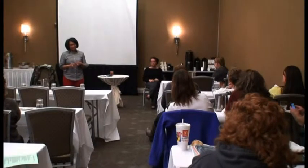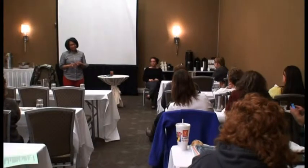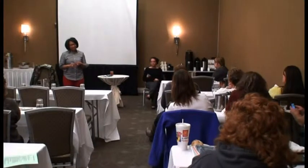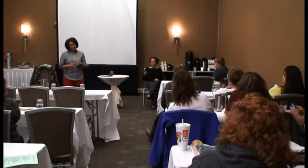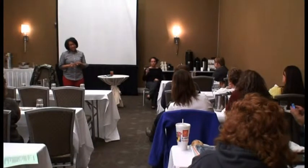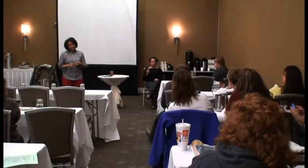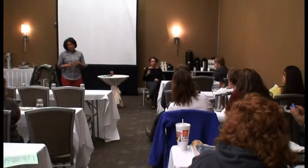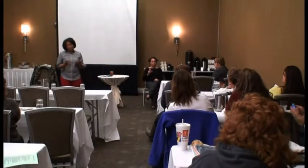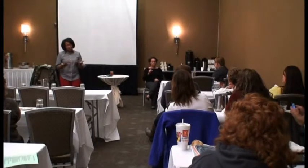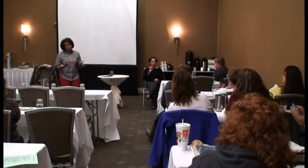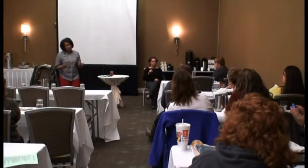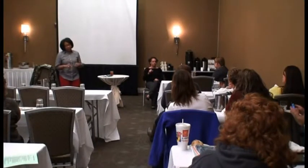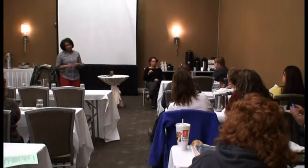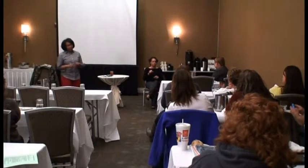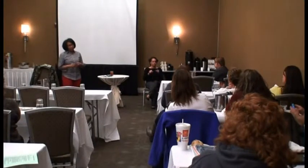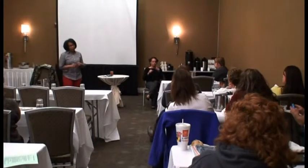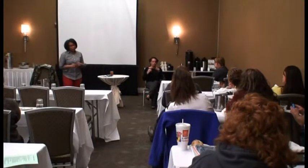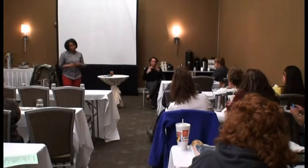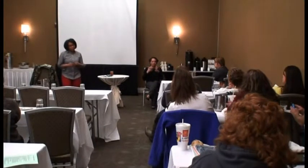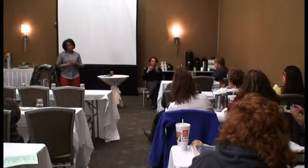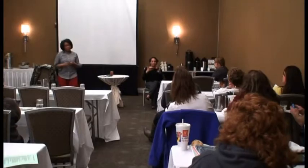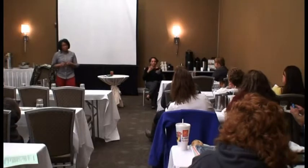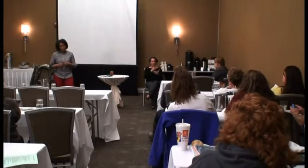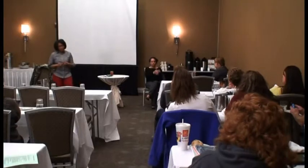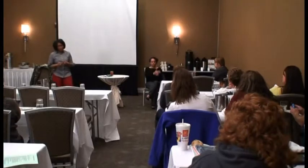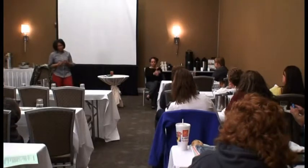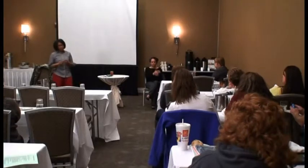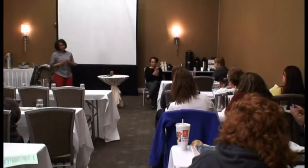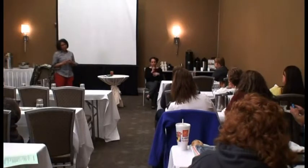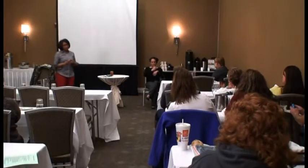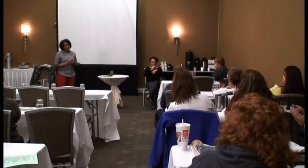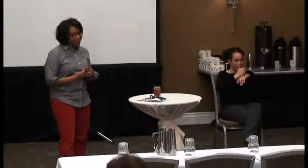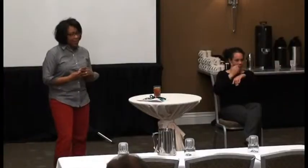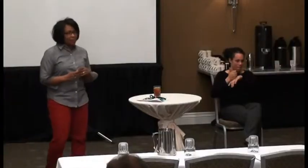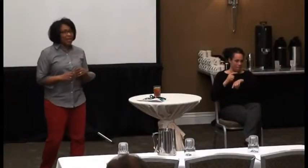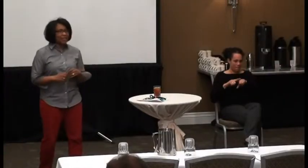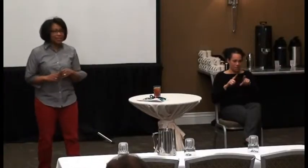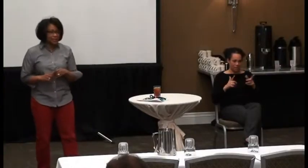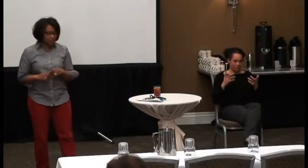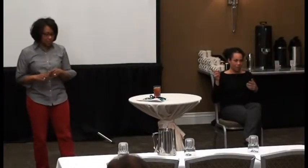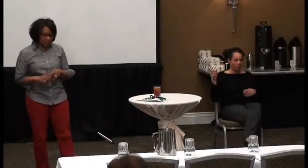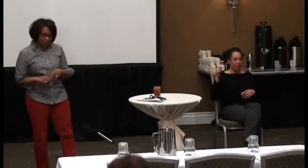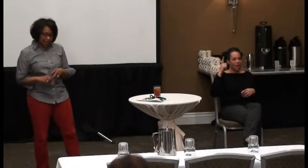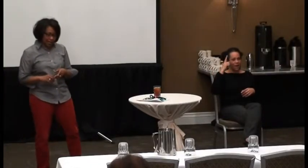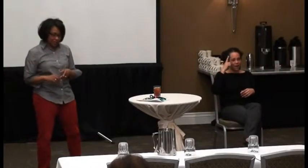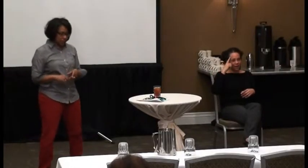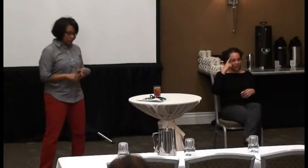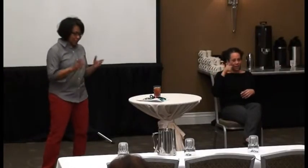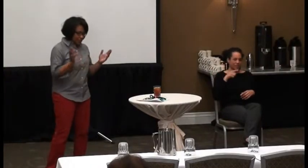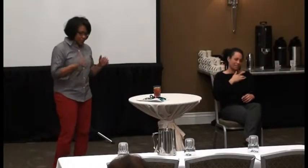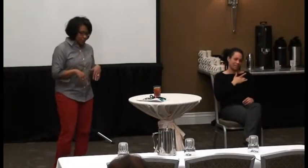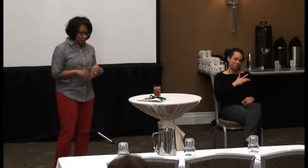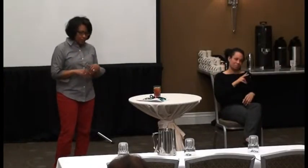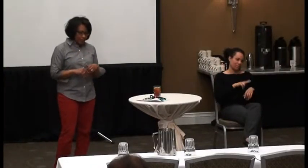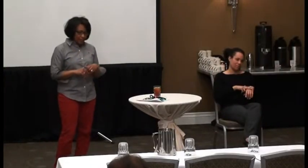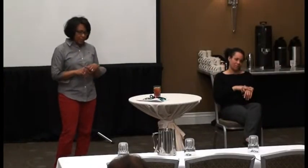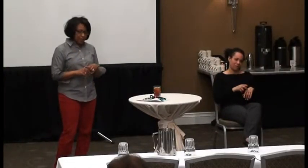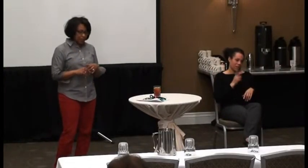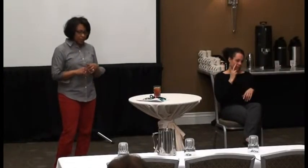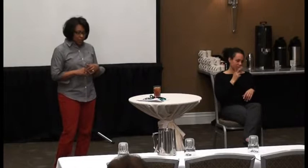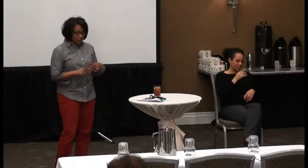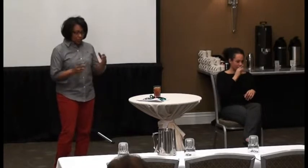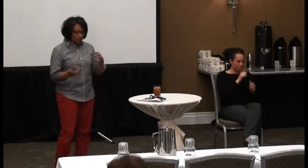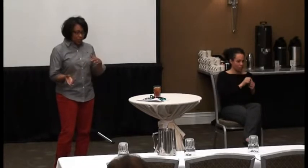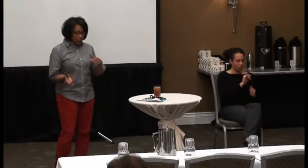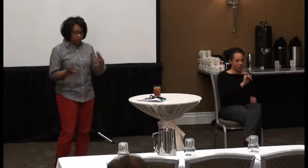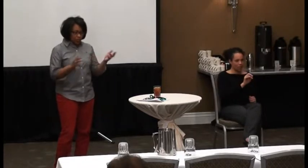Okay. Yeah. So we have a lot of interventions in place, but yeah. I mean, I think this is difficult. I see kids who have IEPs,